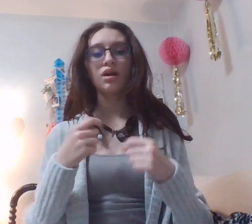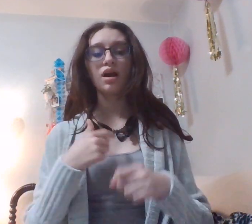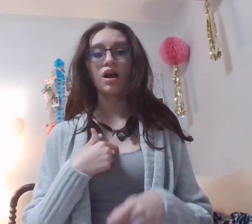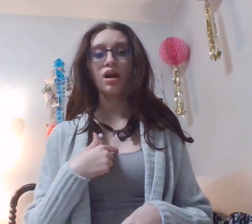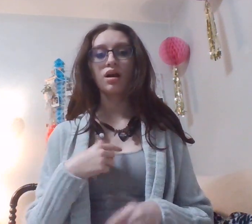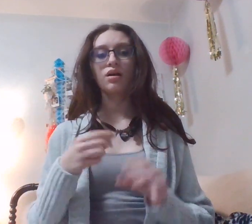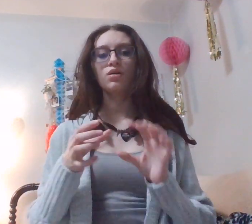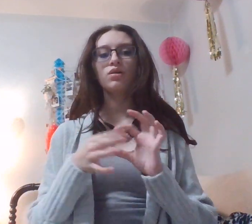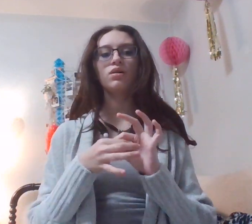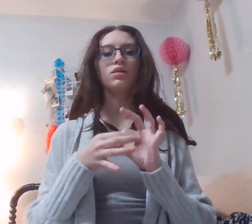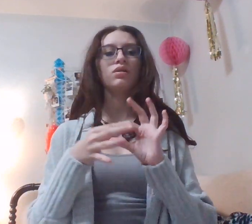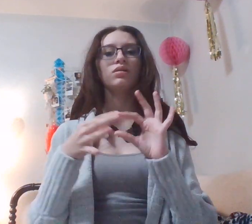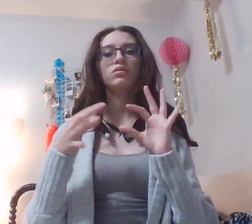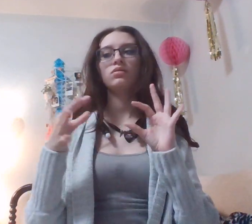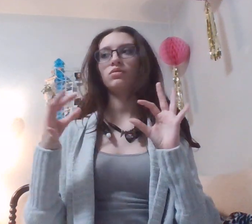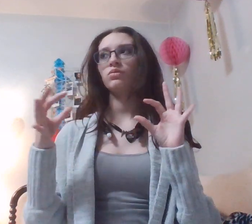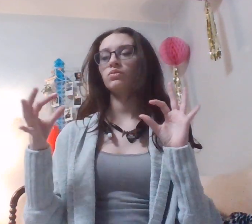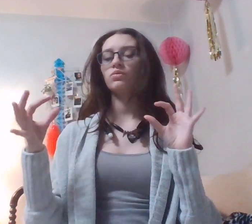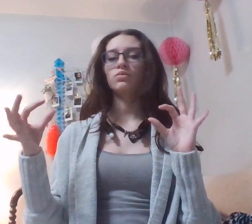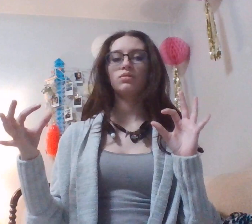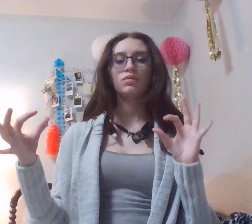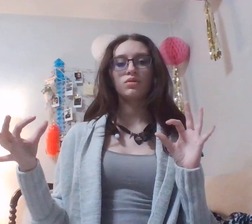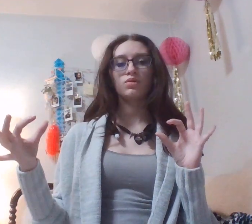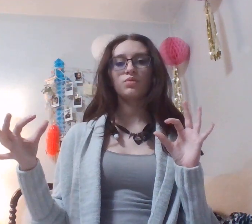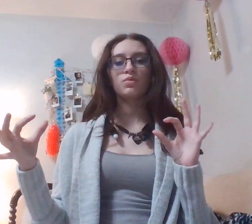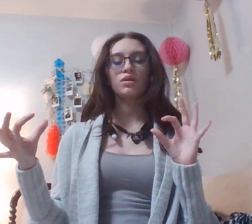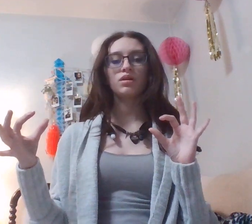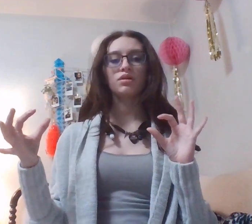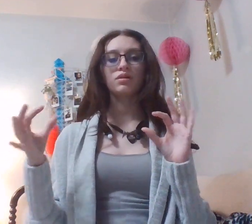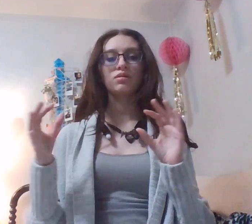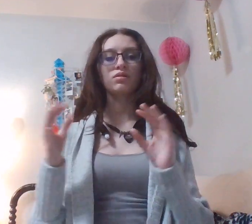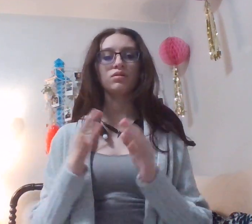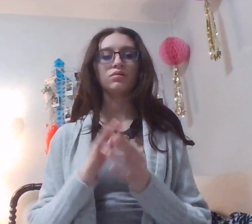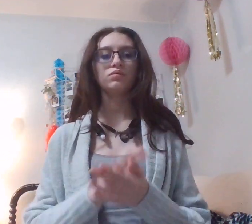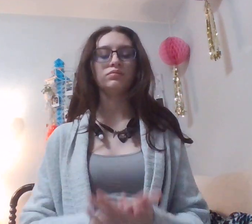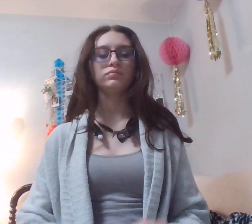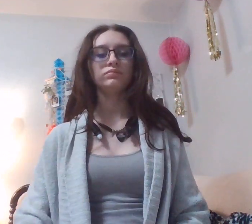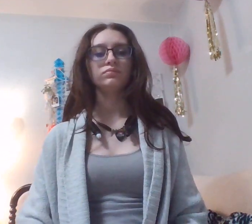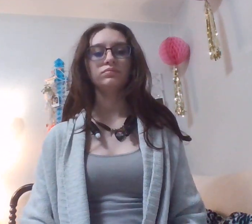go, never knowing what we've grown.